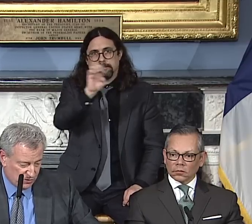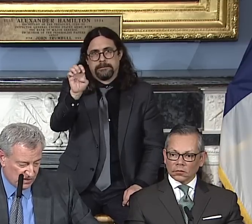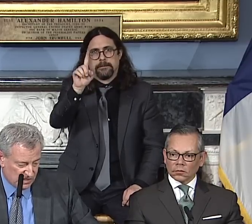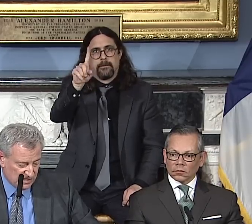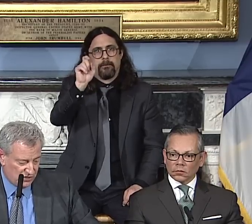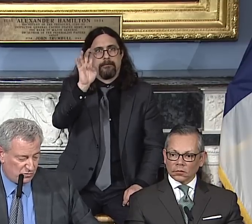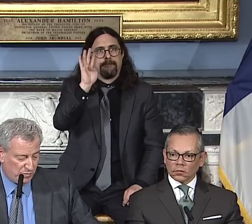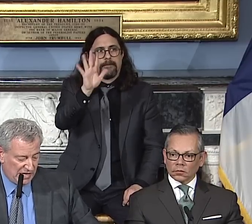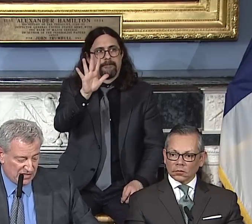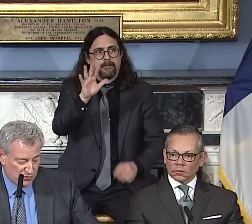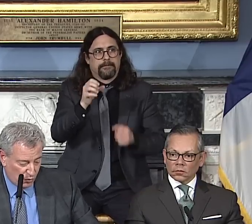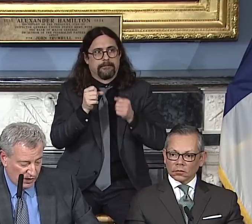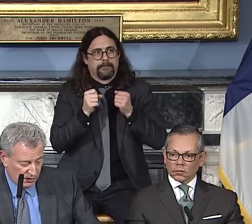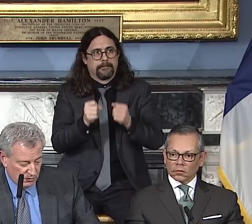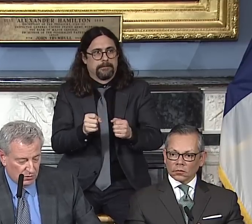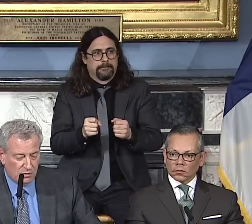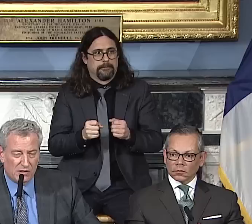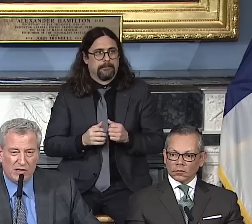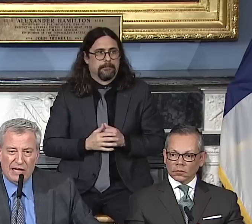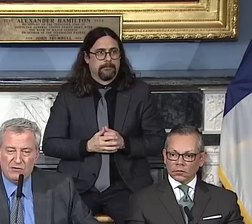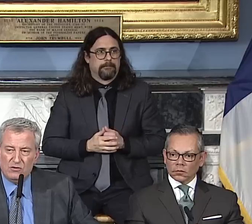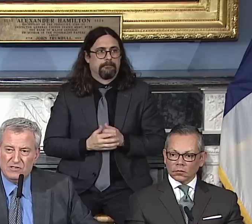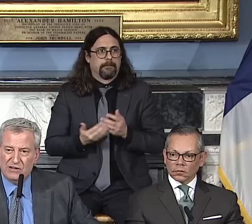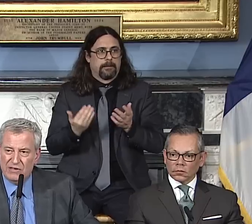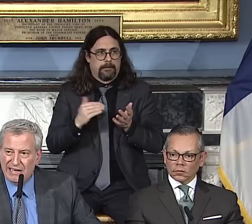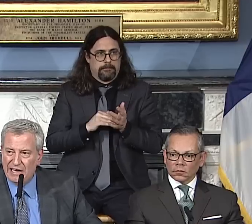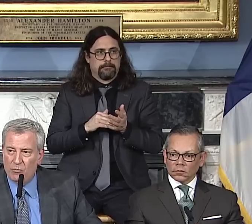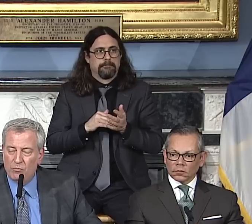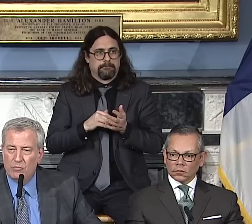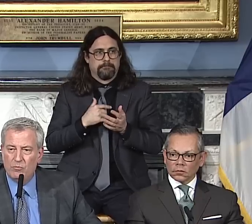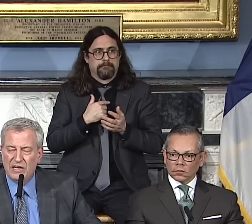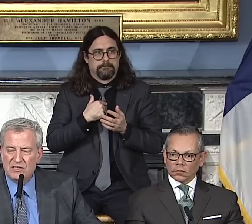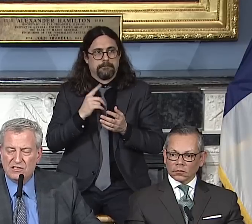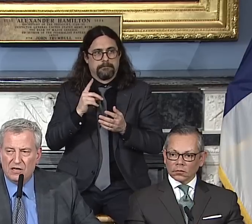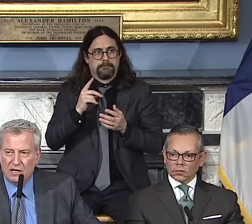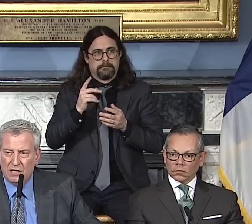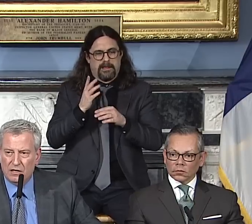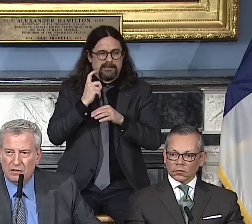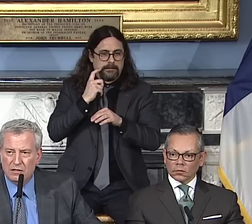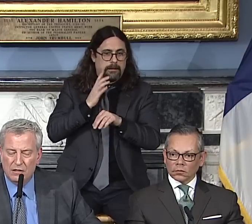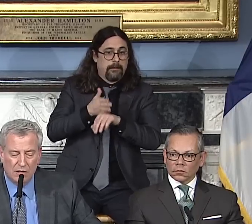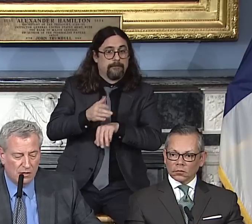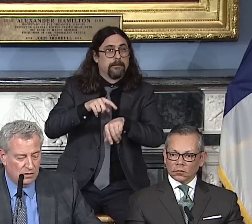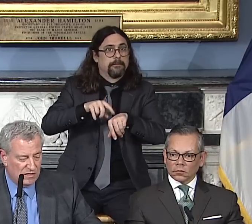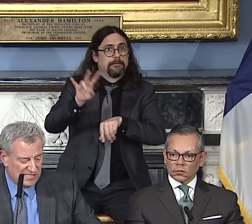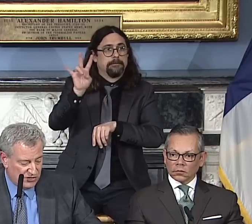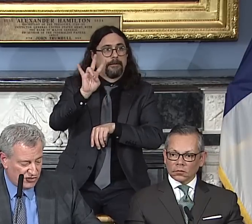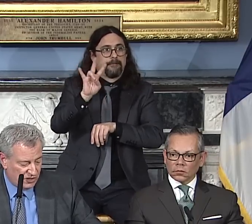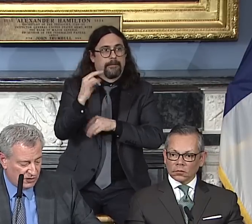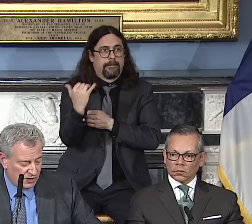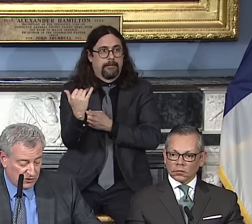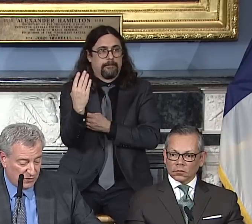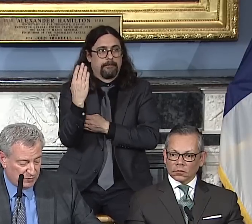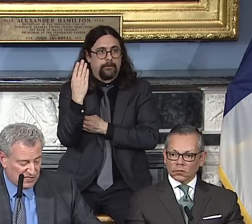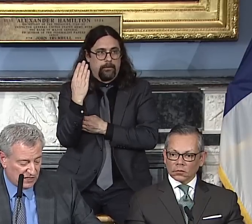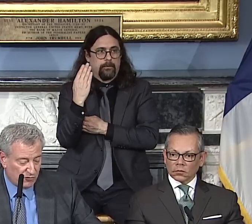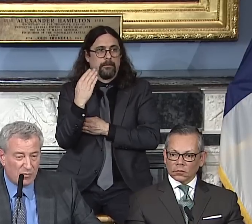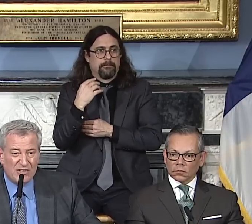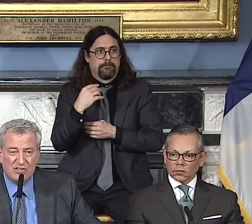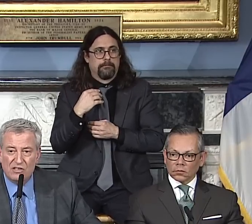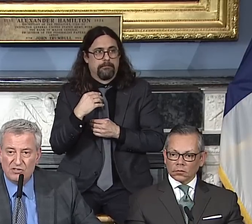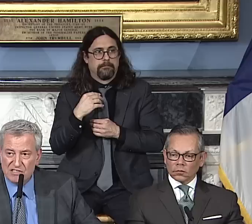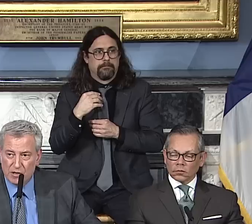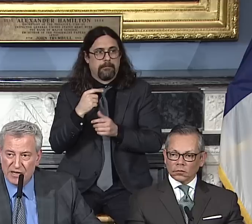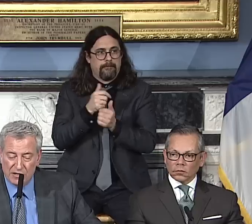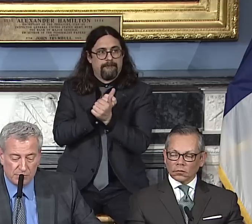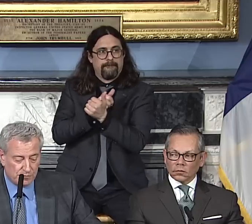Again, this was a decision we made this morning, a little after 7 a.m., based on decisions, based on